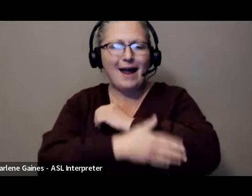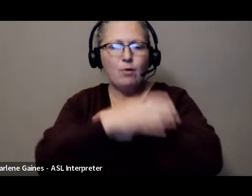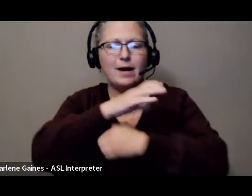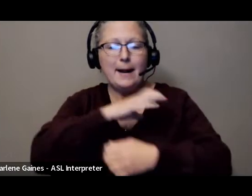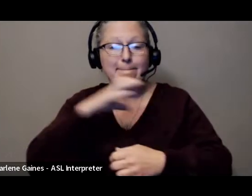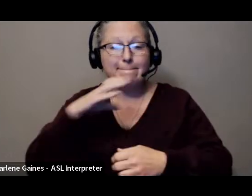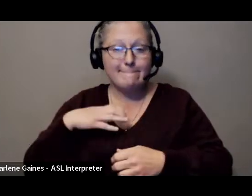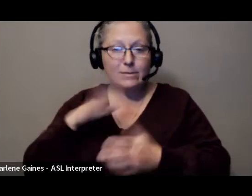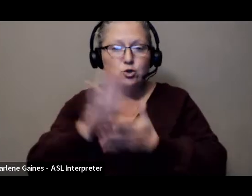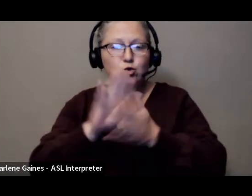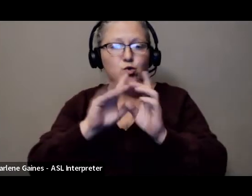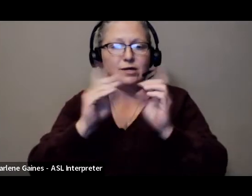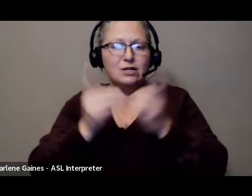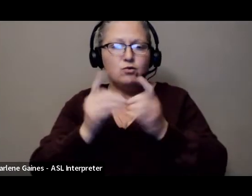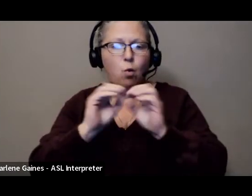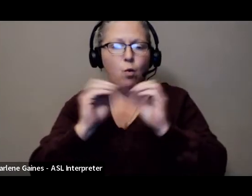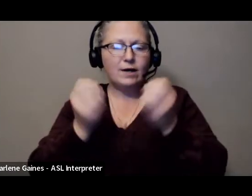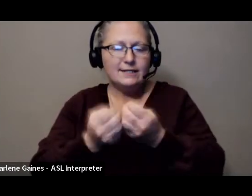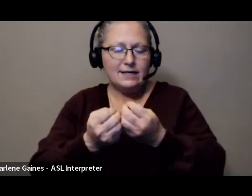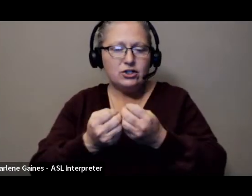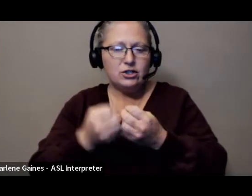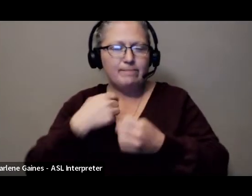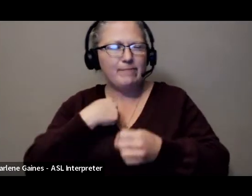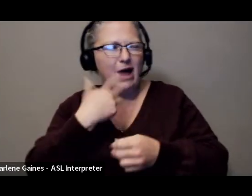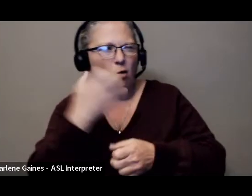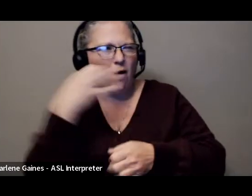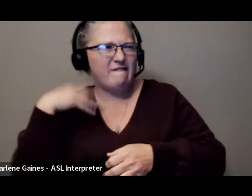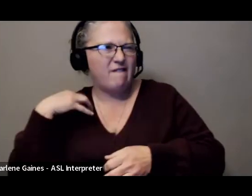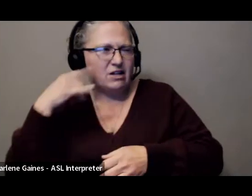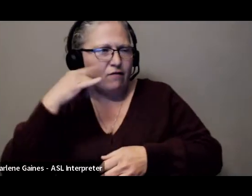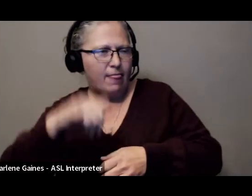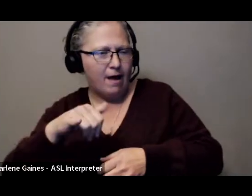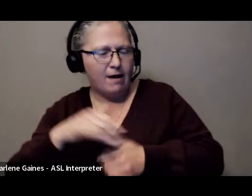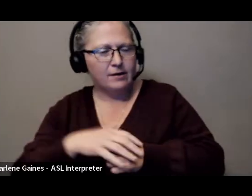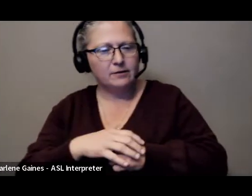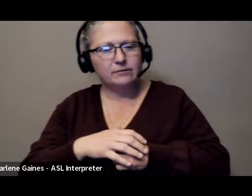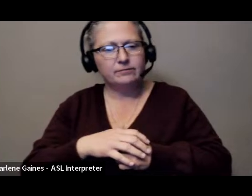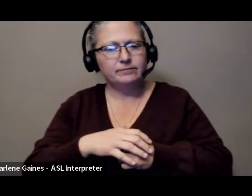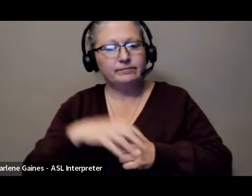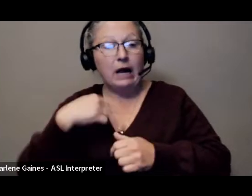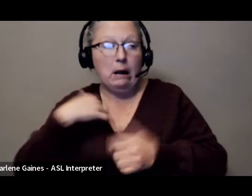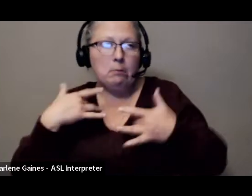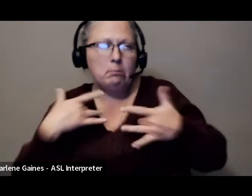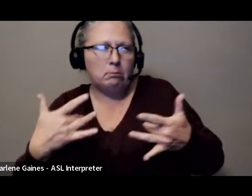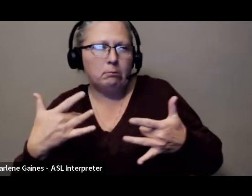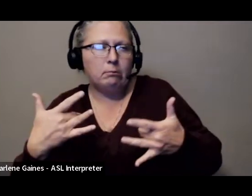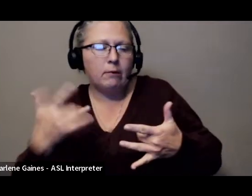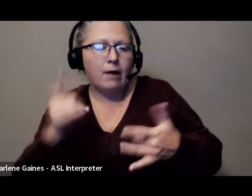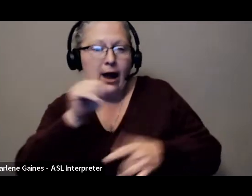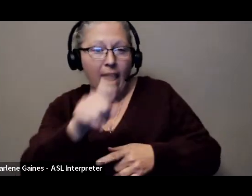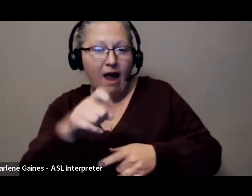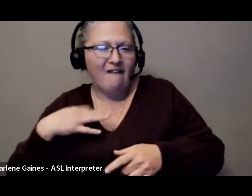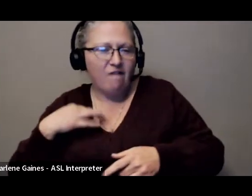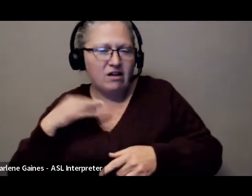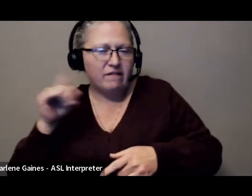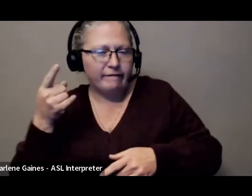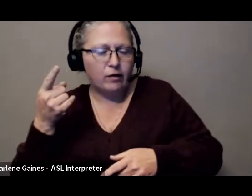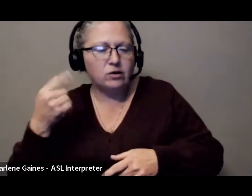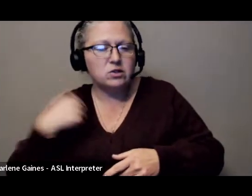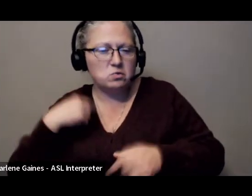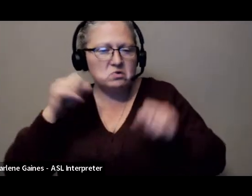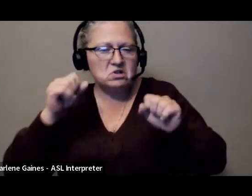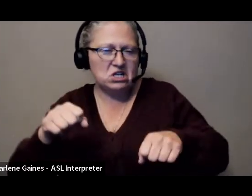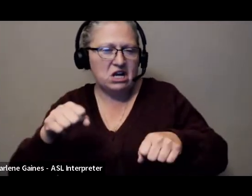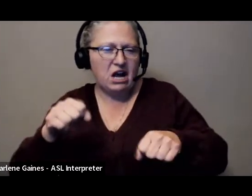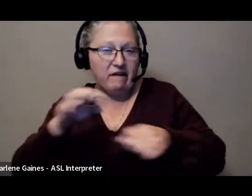on School District Organization. I'd like to actually volunteer for that. That's usually what we do, Sure. is we usually ask for volunteers. So, and we can